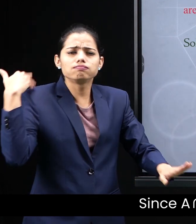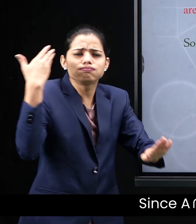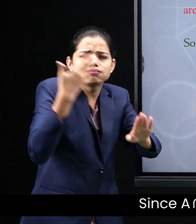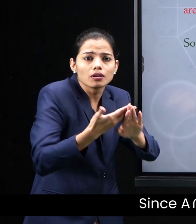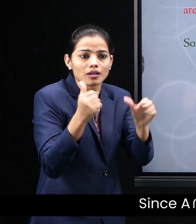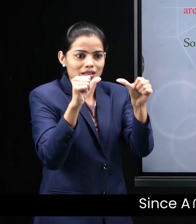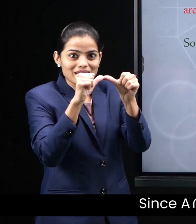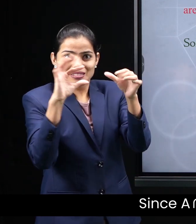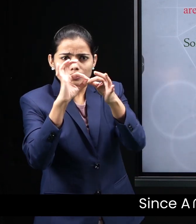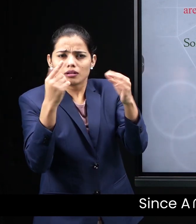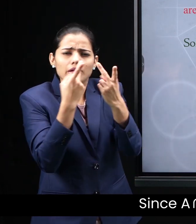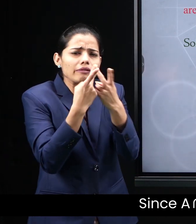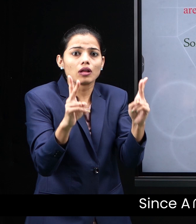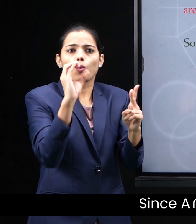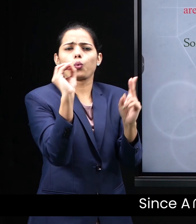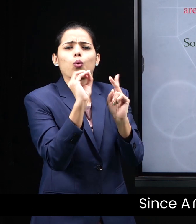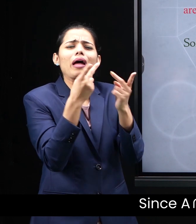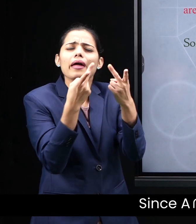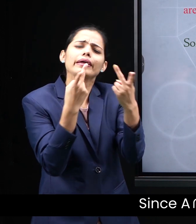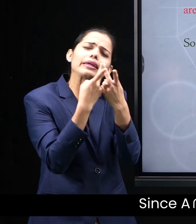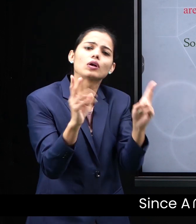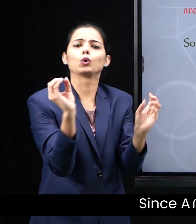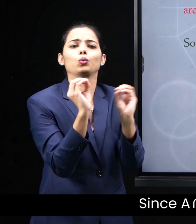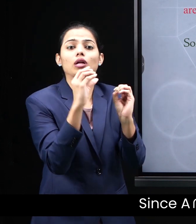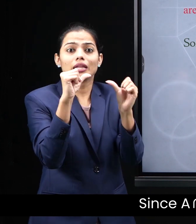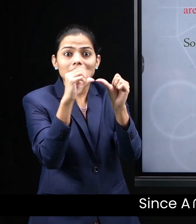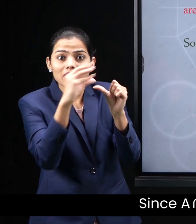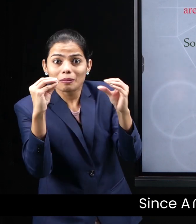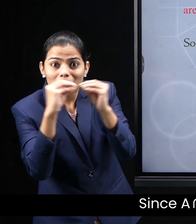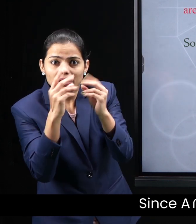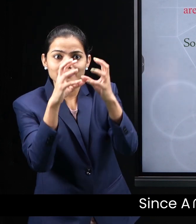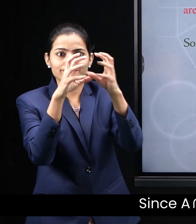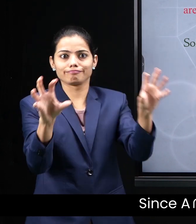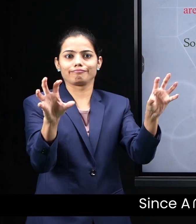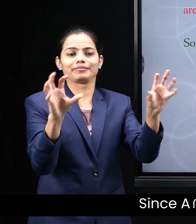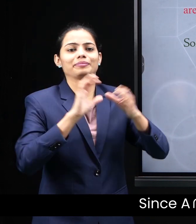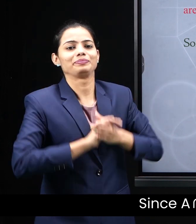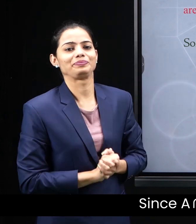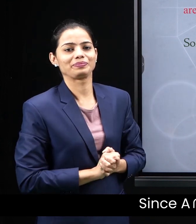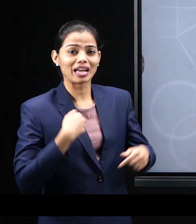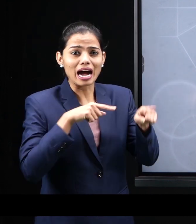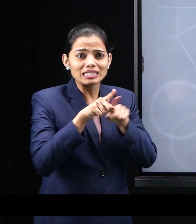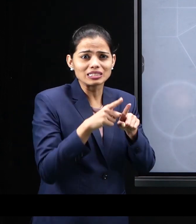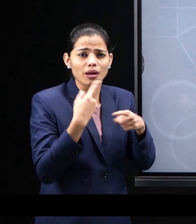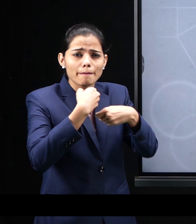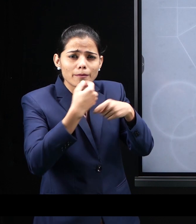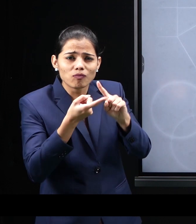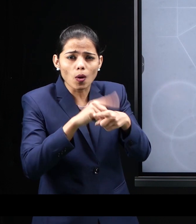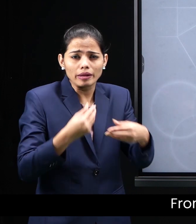Since A intersection B is equal to empty set, A and B are disjoint sets. Example, from